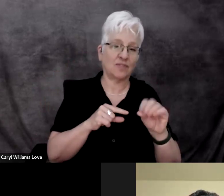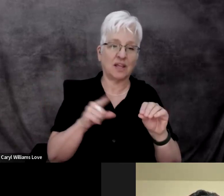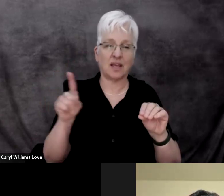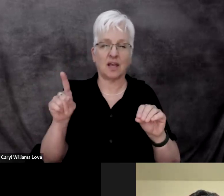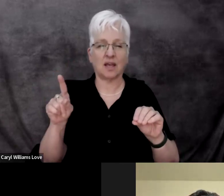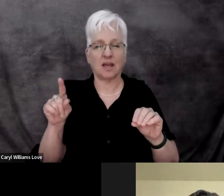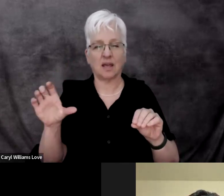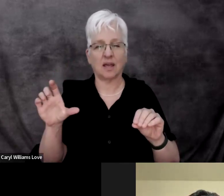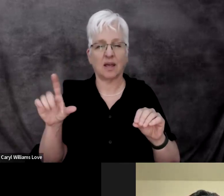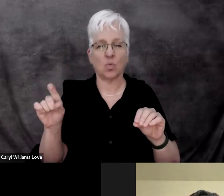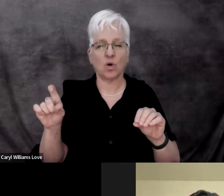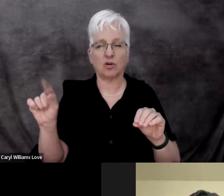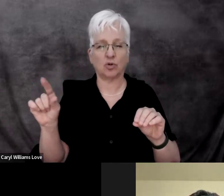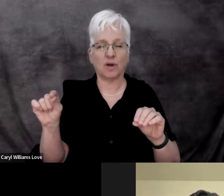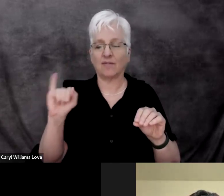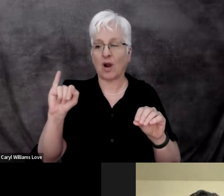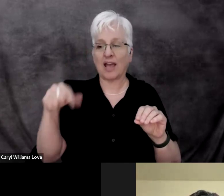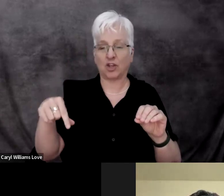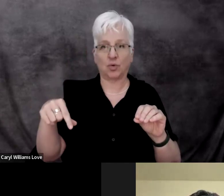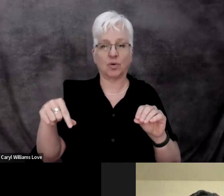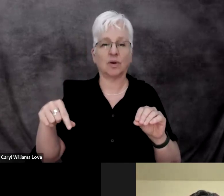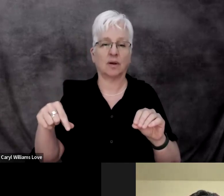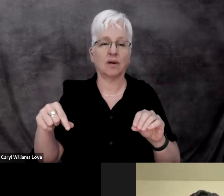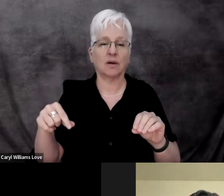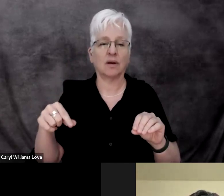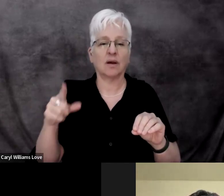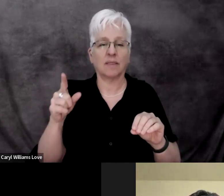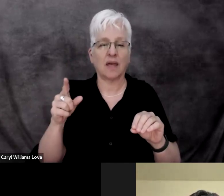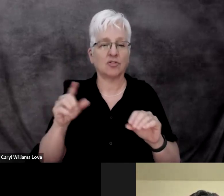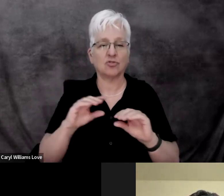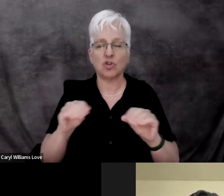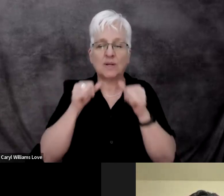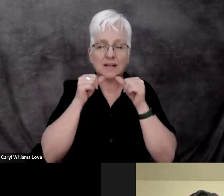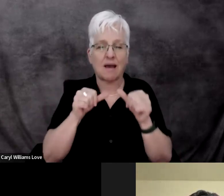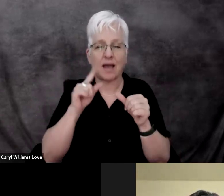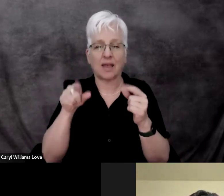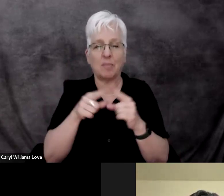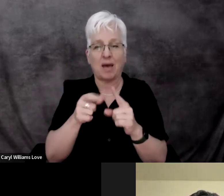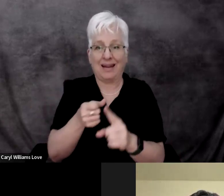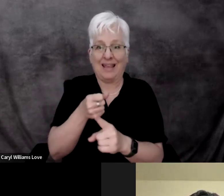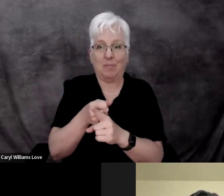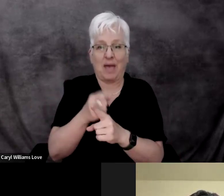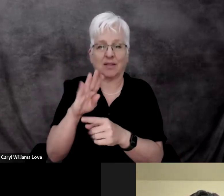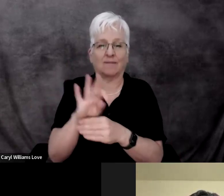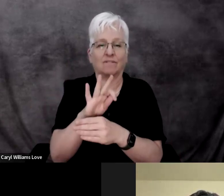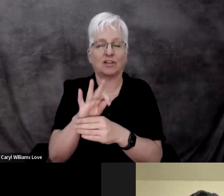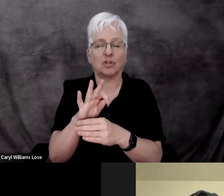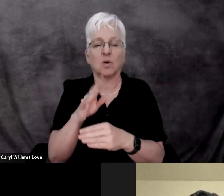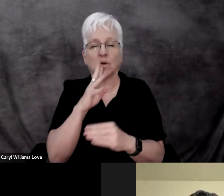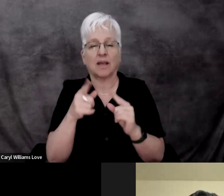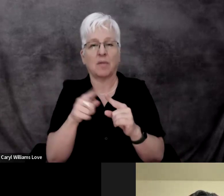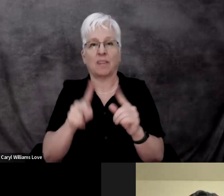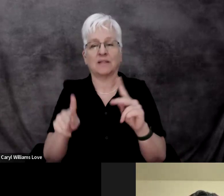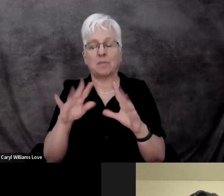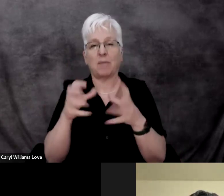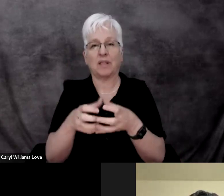no denying that IQ matters and it impacts abilities and how we function in the world. So when we're talking about this population, there's kind of a level 1,